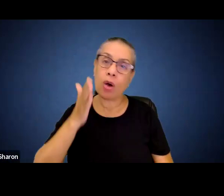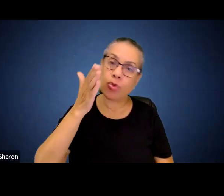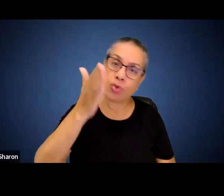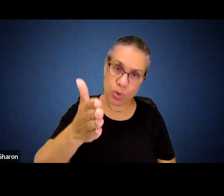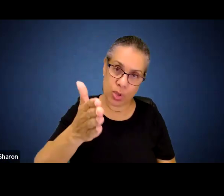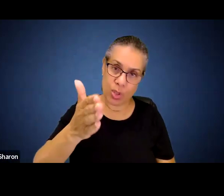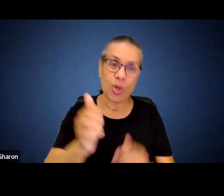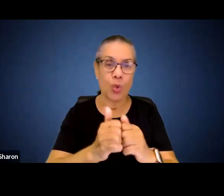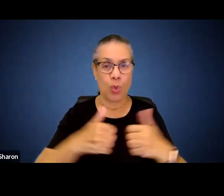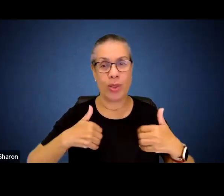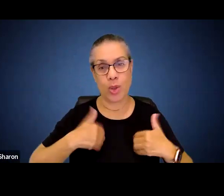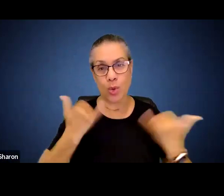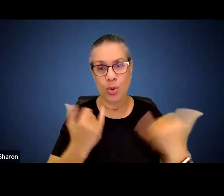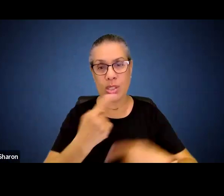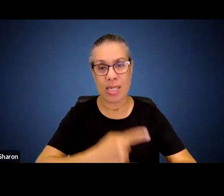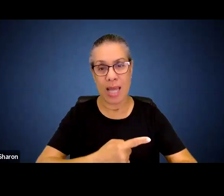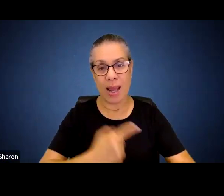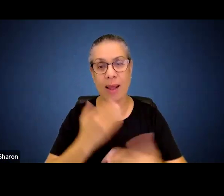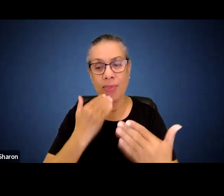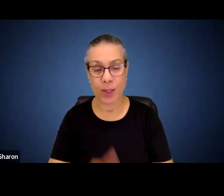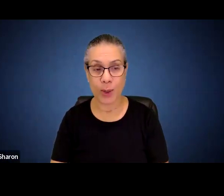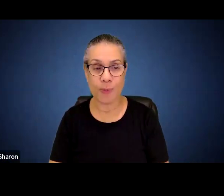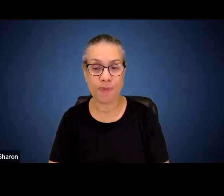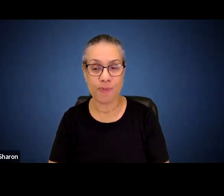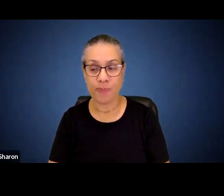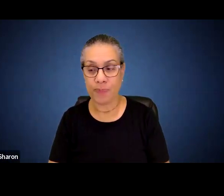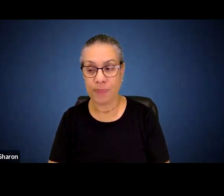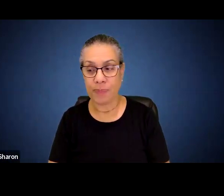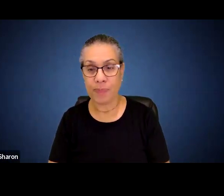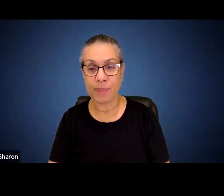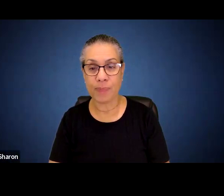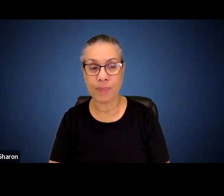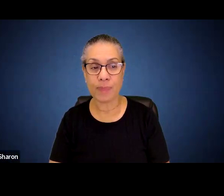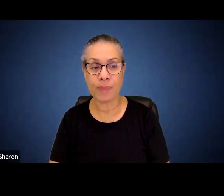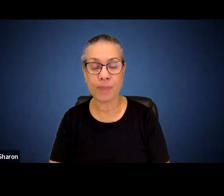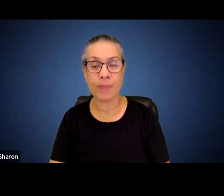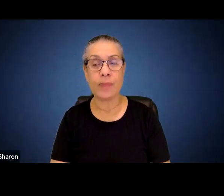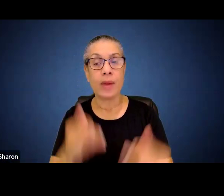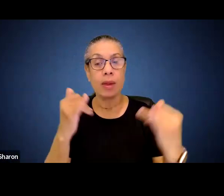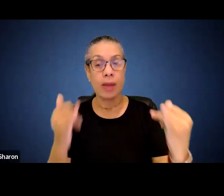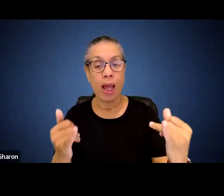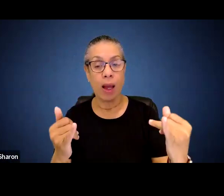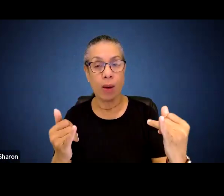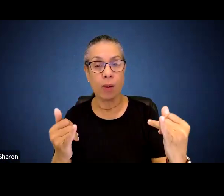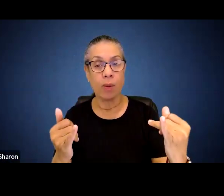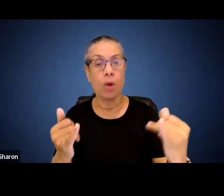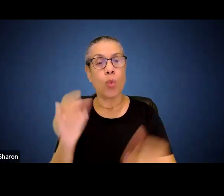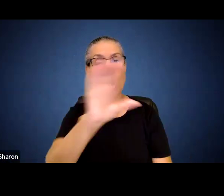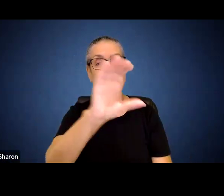tomorrow. Thank you. Thank you very much. We will now transition to the speakers on